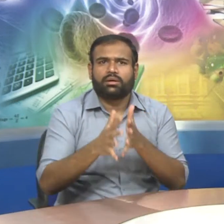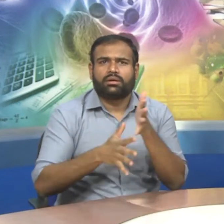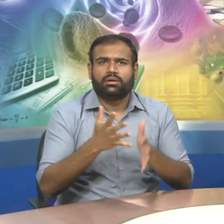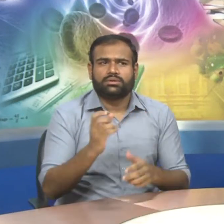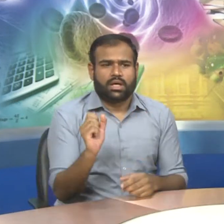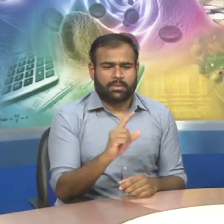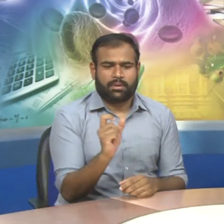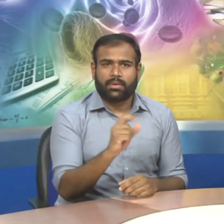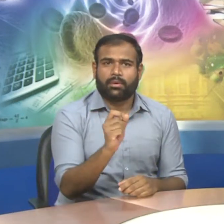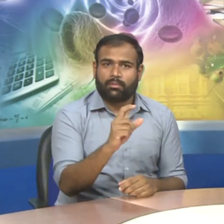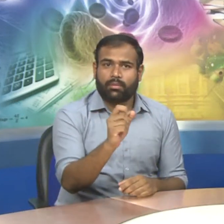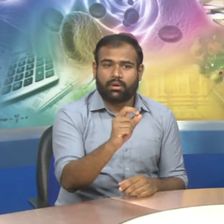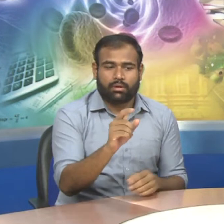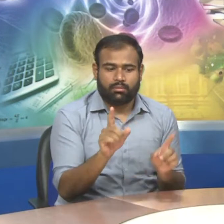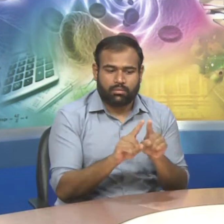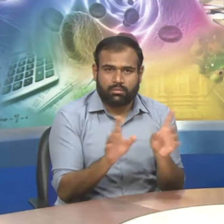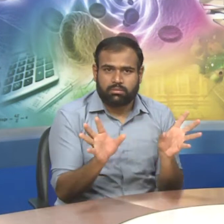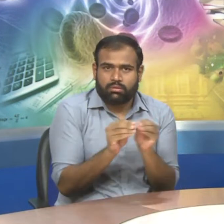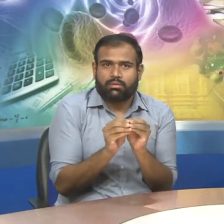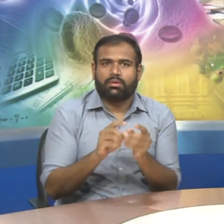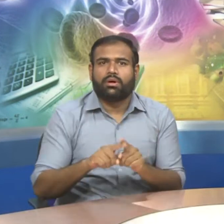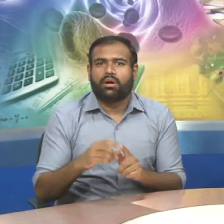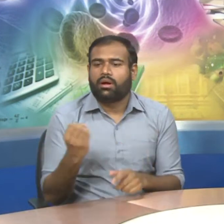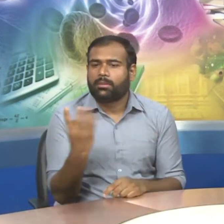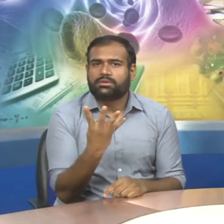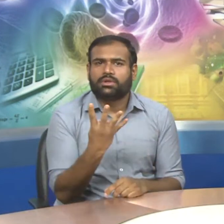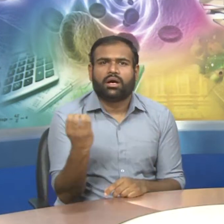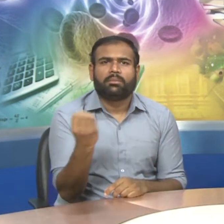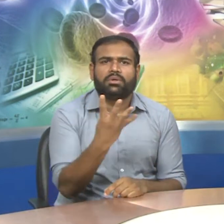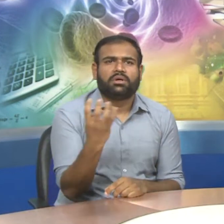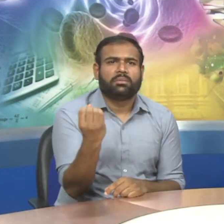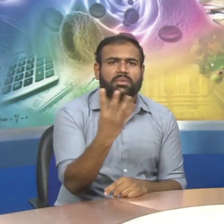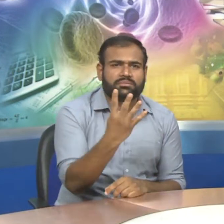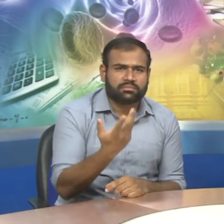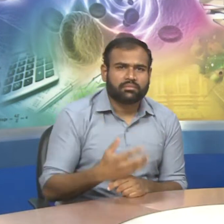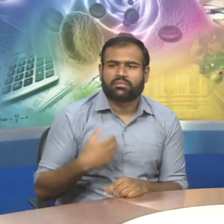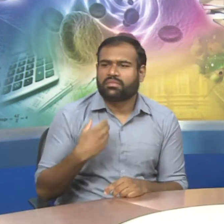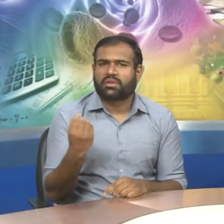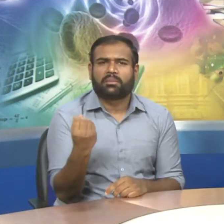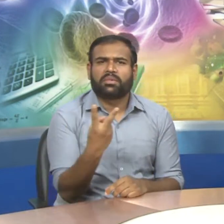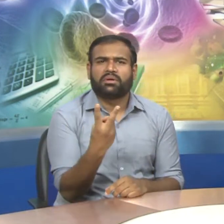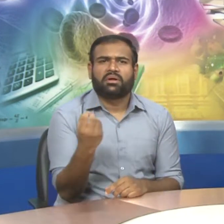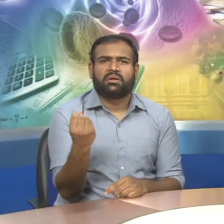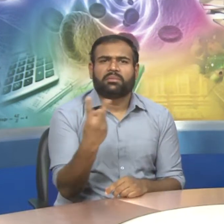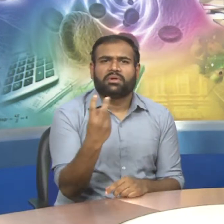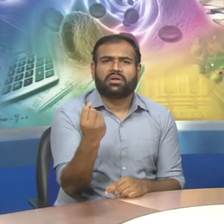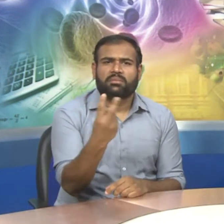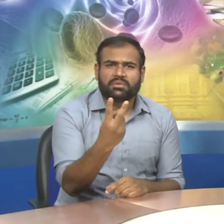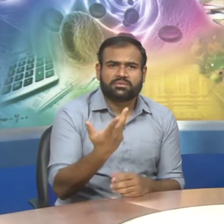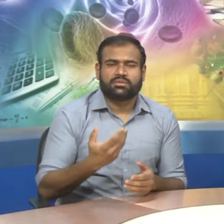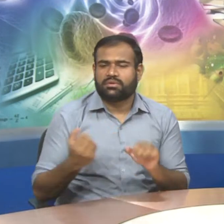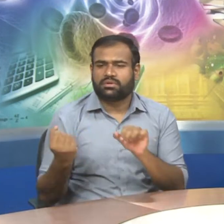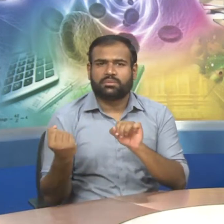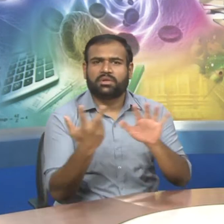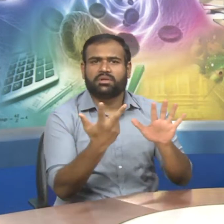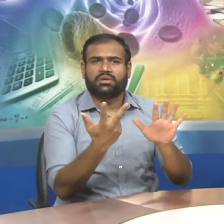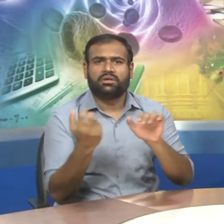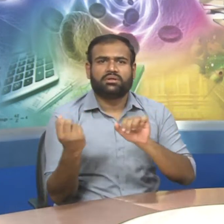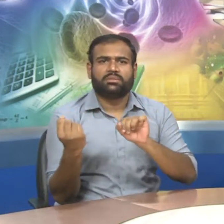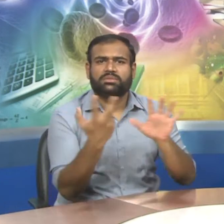the sign of month. 1 month, month. And together we do like this for 4 month, for 2 month, for